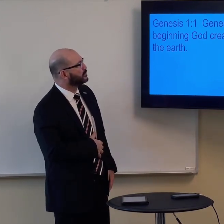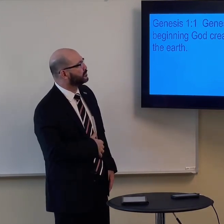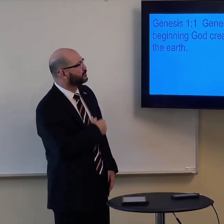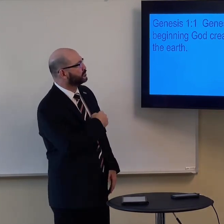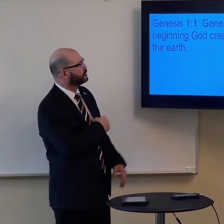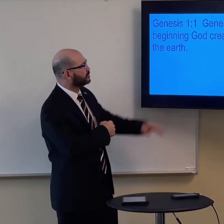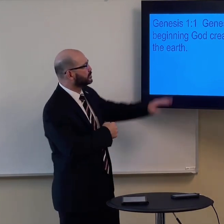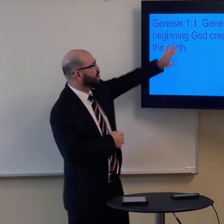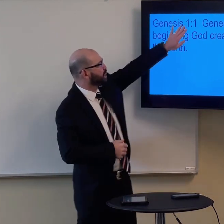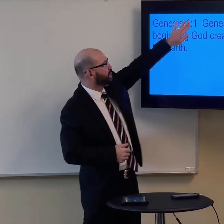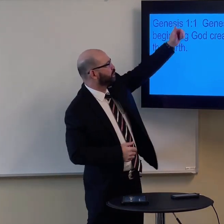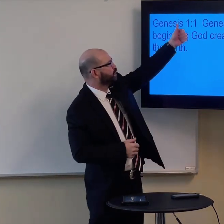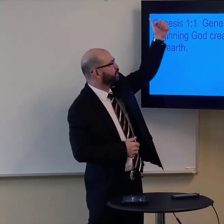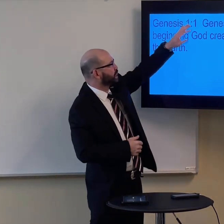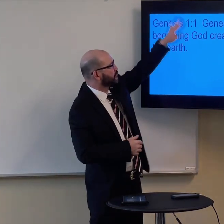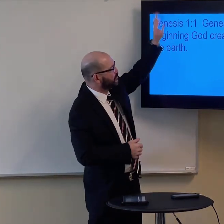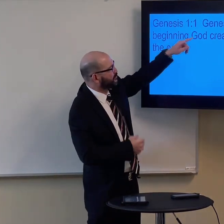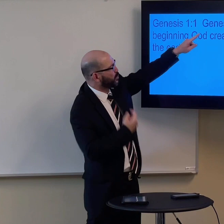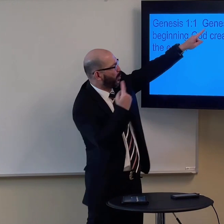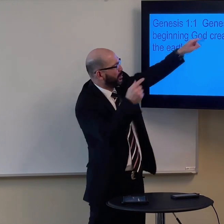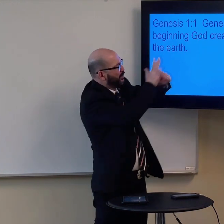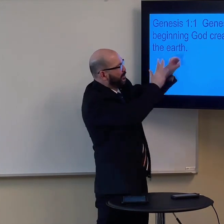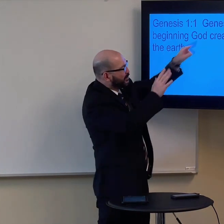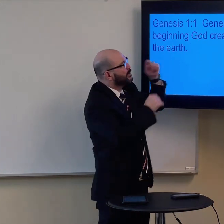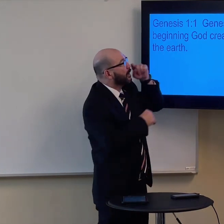is our fifth lesson in this series.